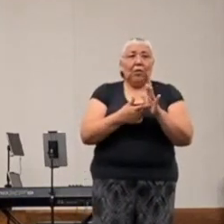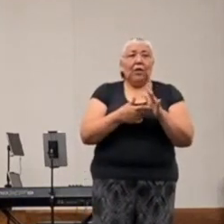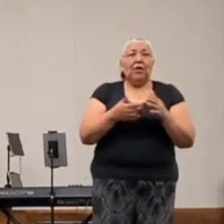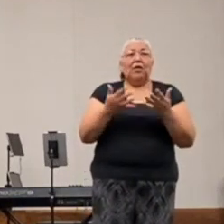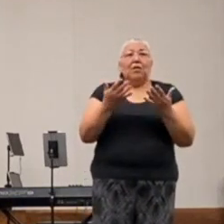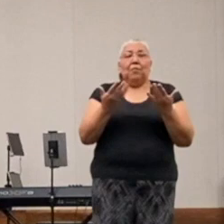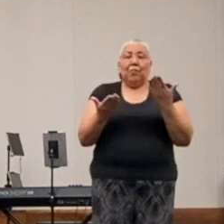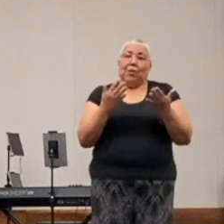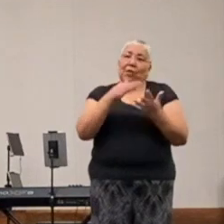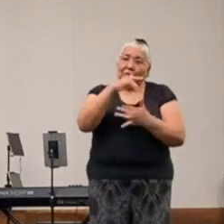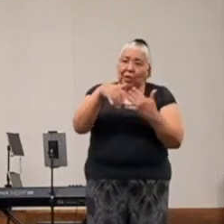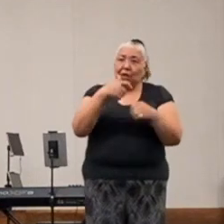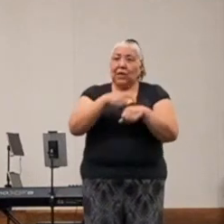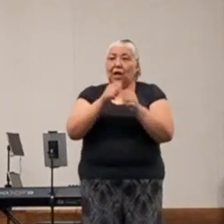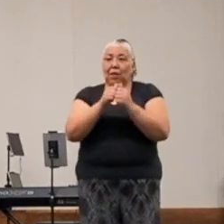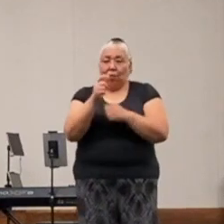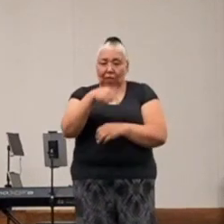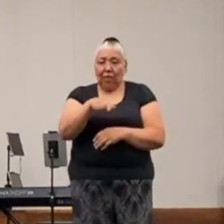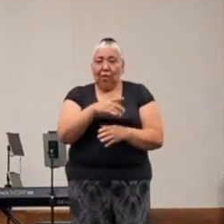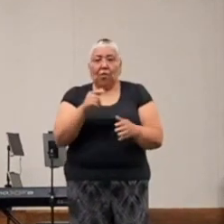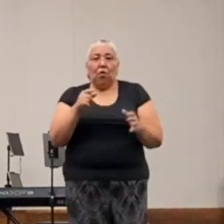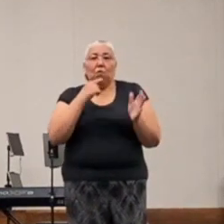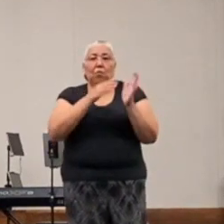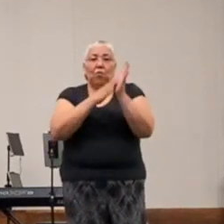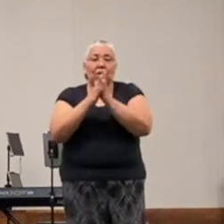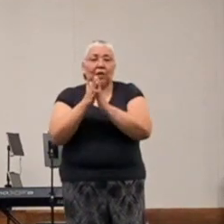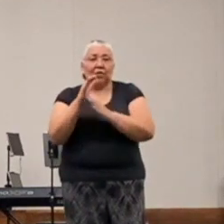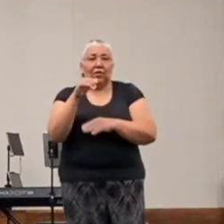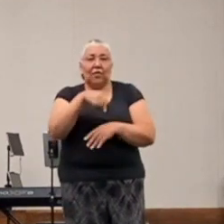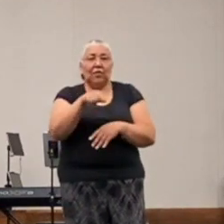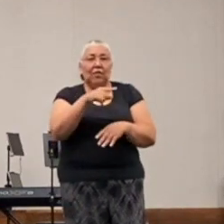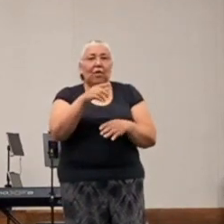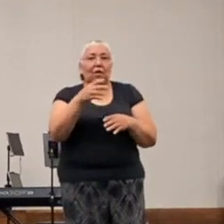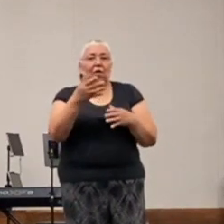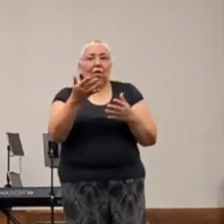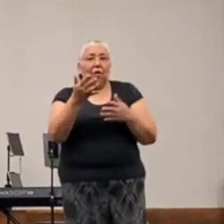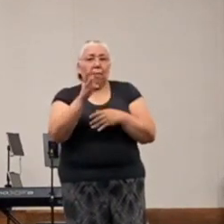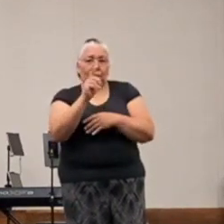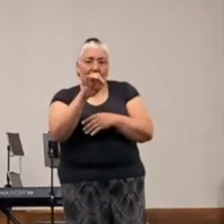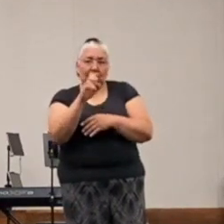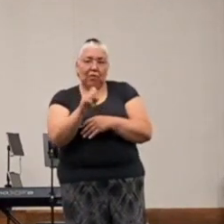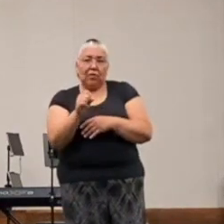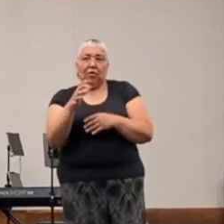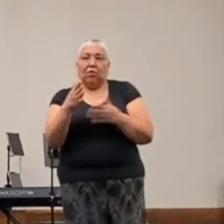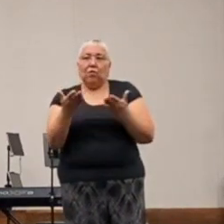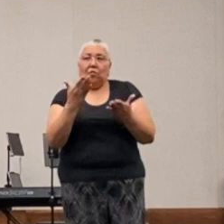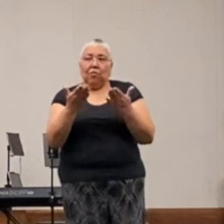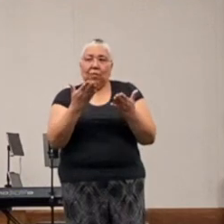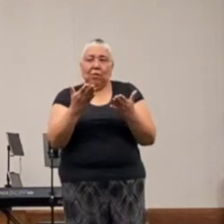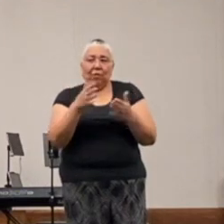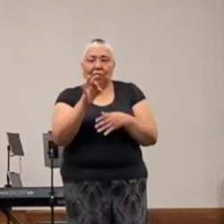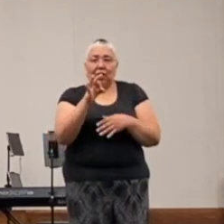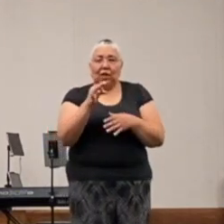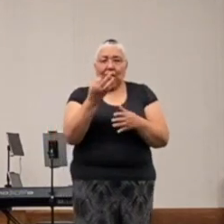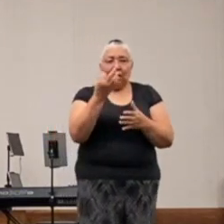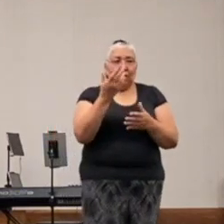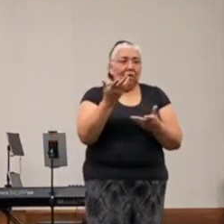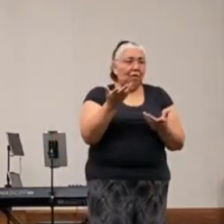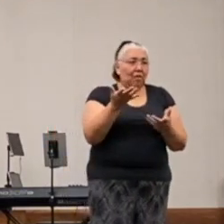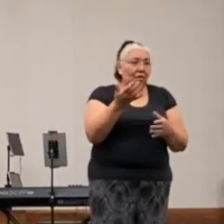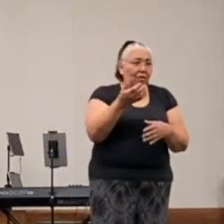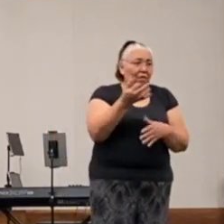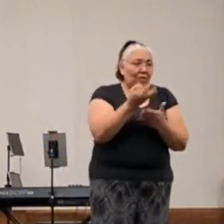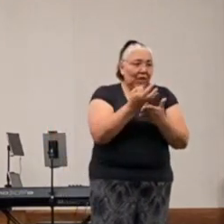spending time with them or praising their merits or providing physical and financial assistance. Listen, they did that for